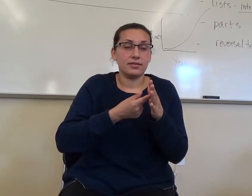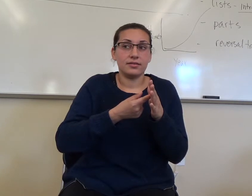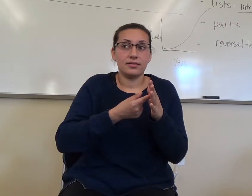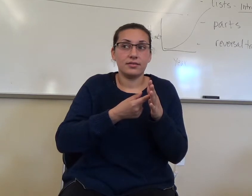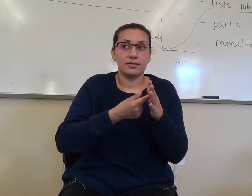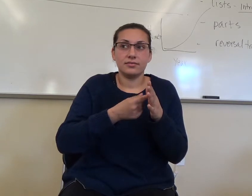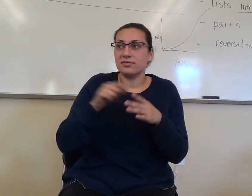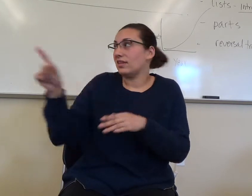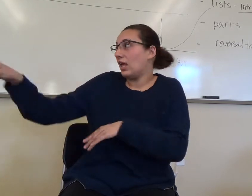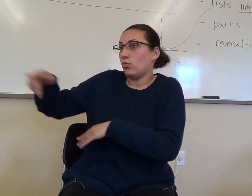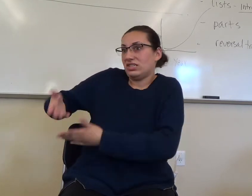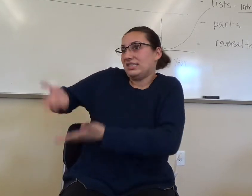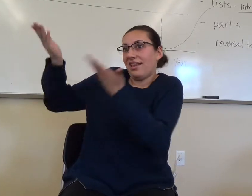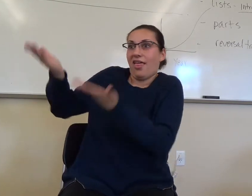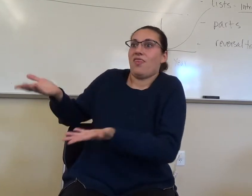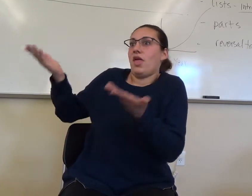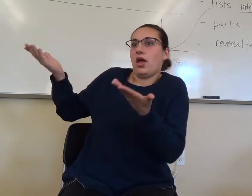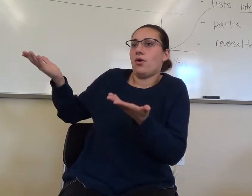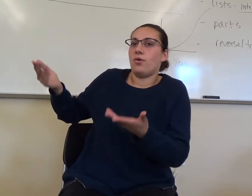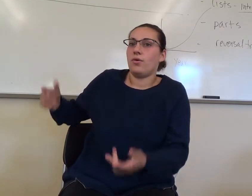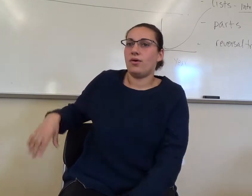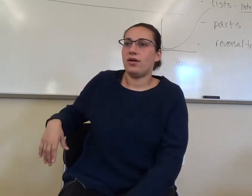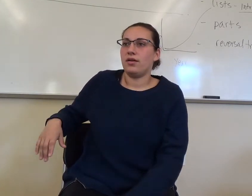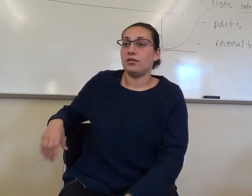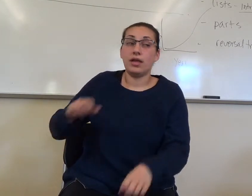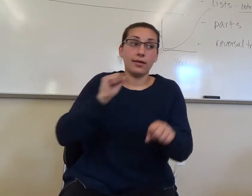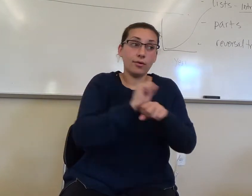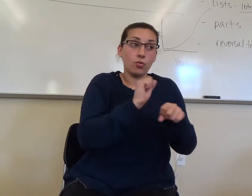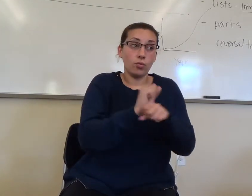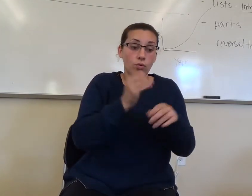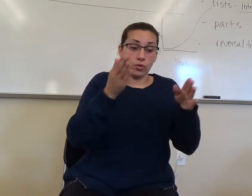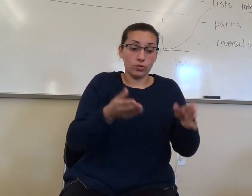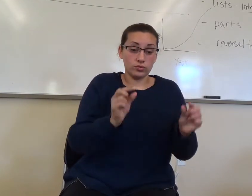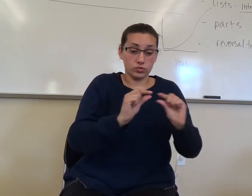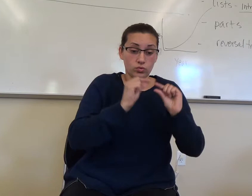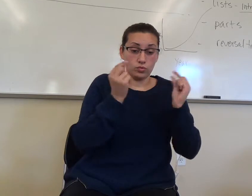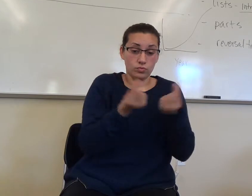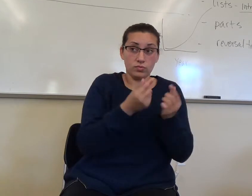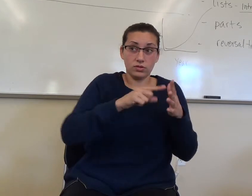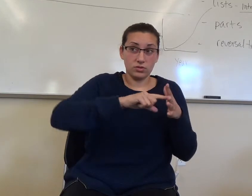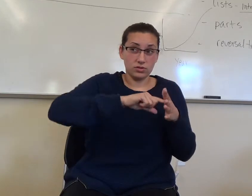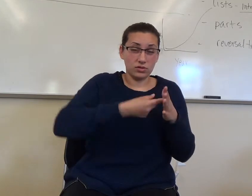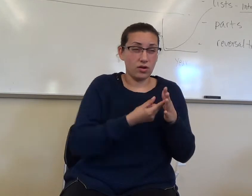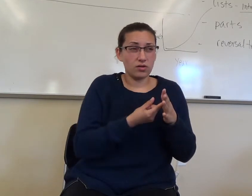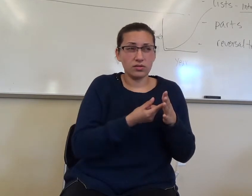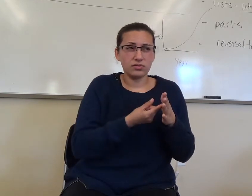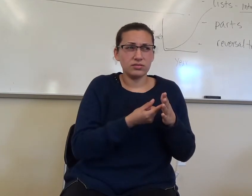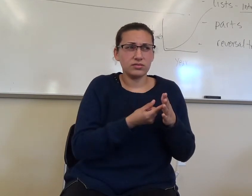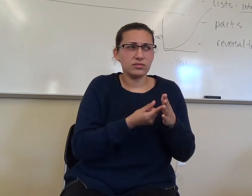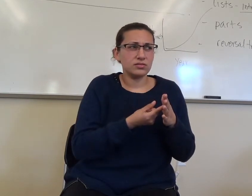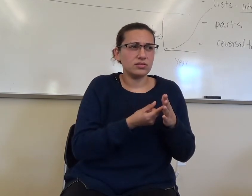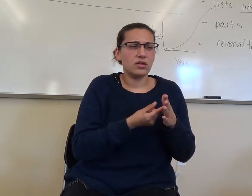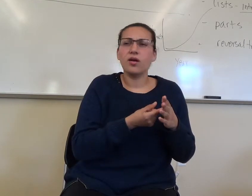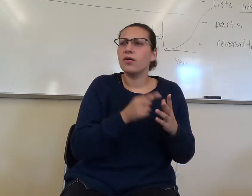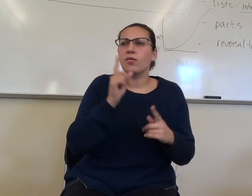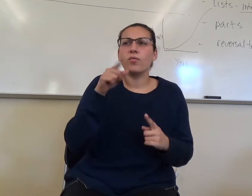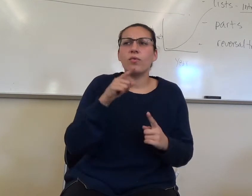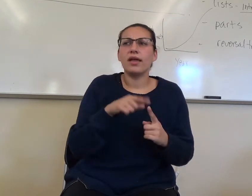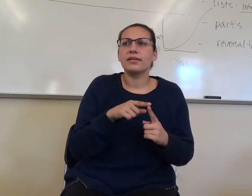being, right? Workers' groups were started when, and here's another thing you